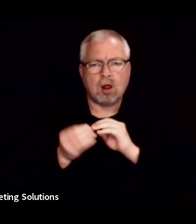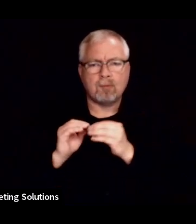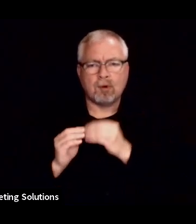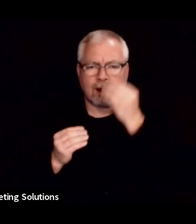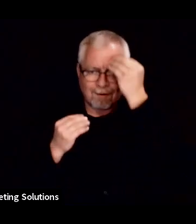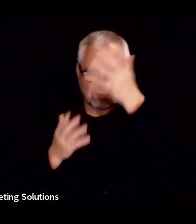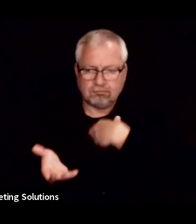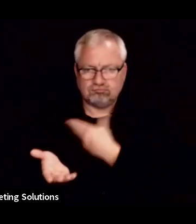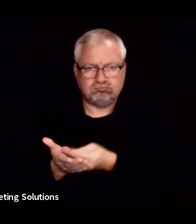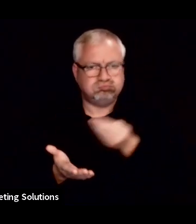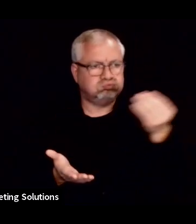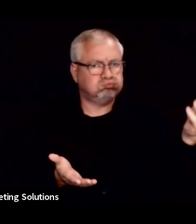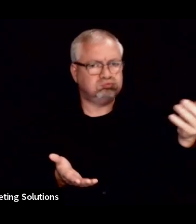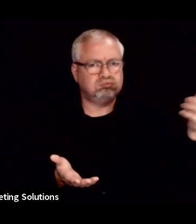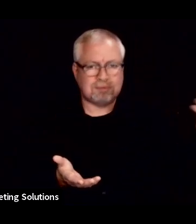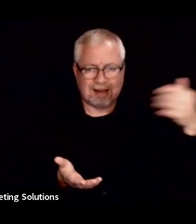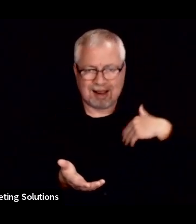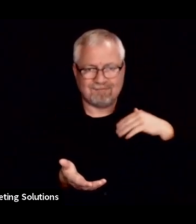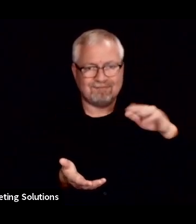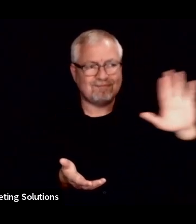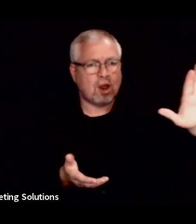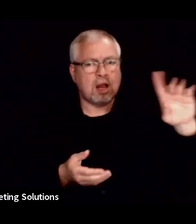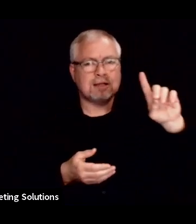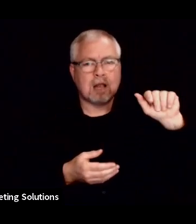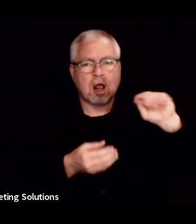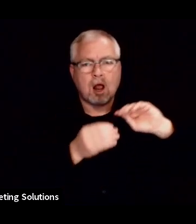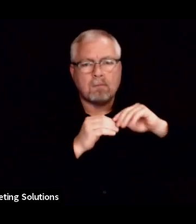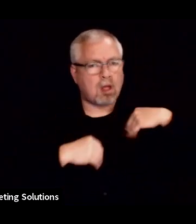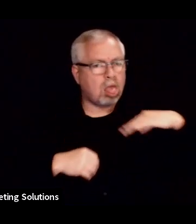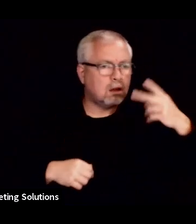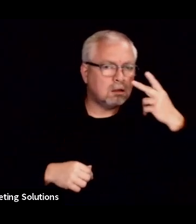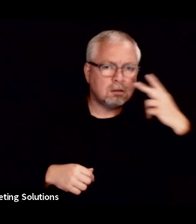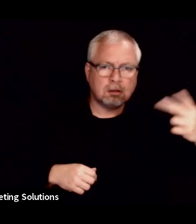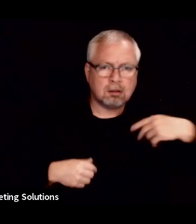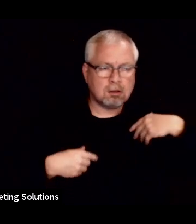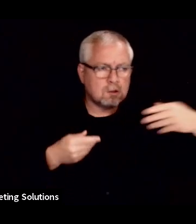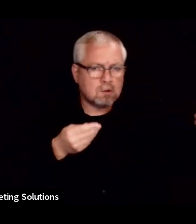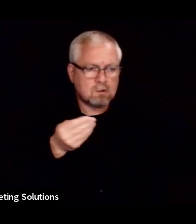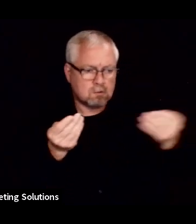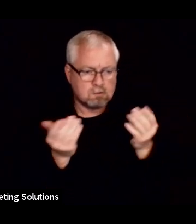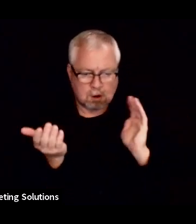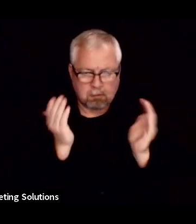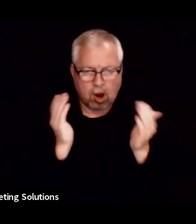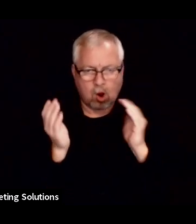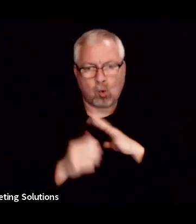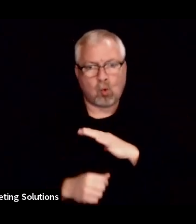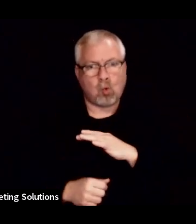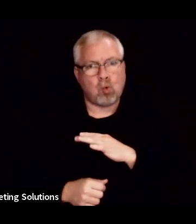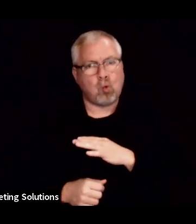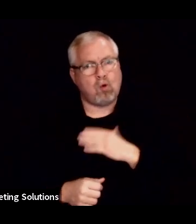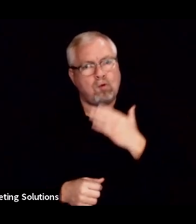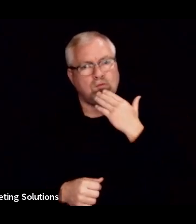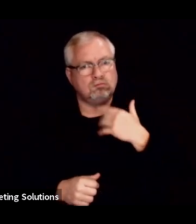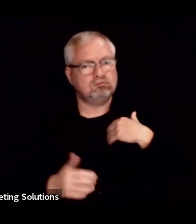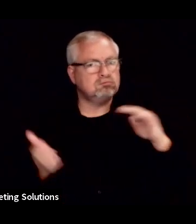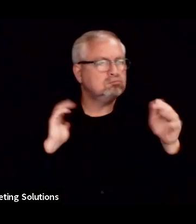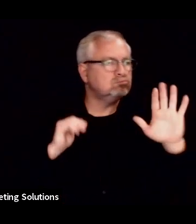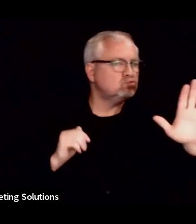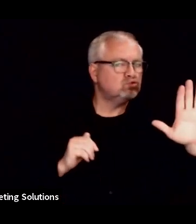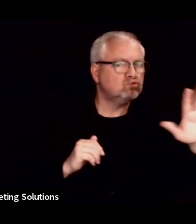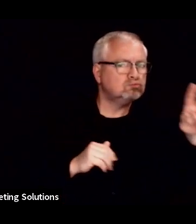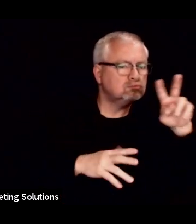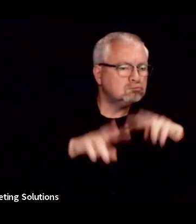us whatever indicators or whatever formulas they're using that kind of puts things on their radar